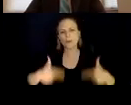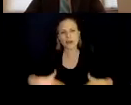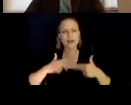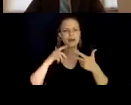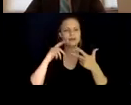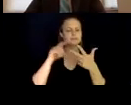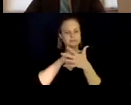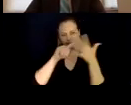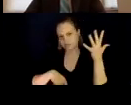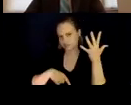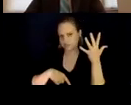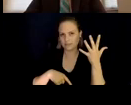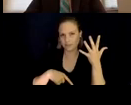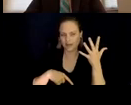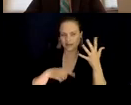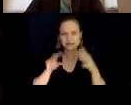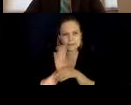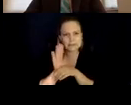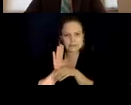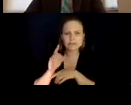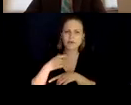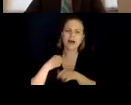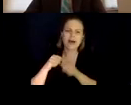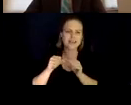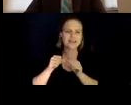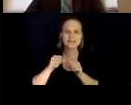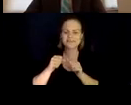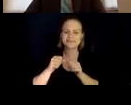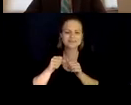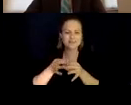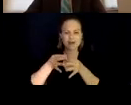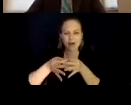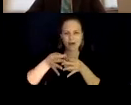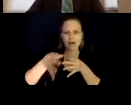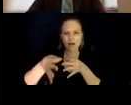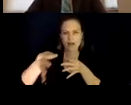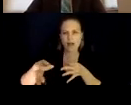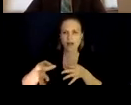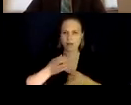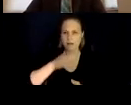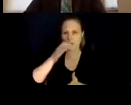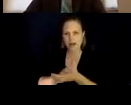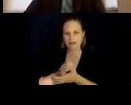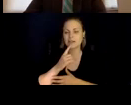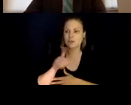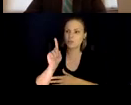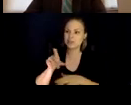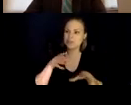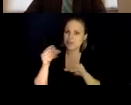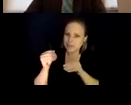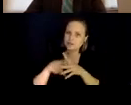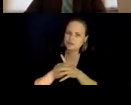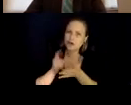other things. And so I kept putting off, and Barbara kept saying, no, you need to get leave and you need to start